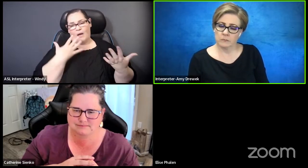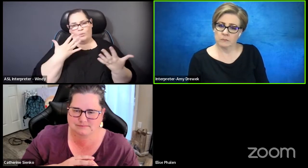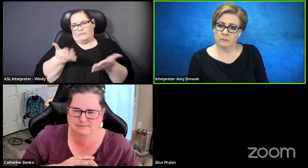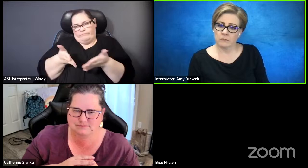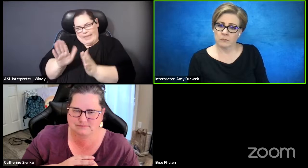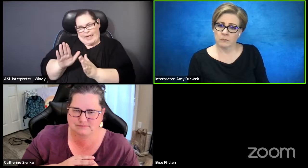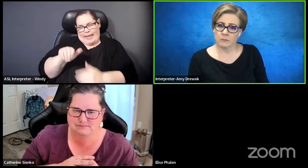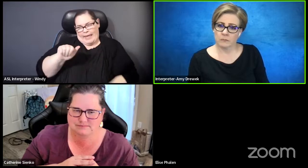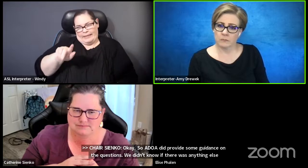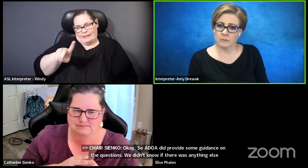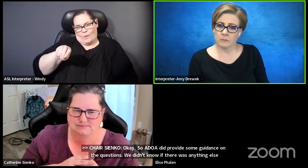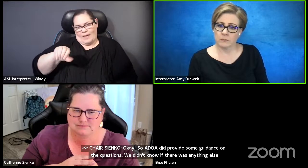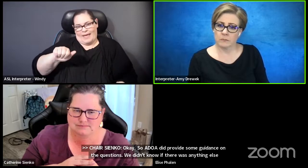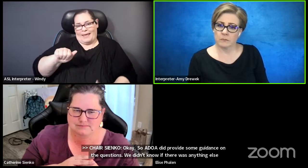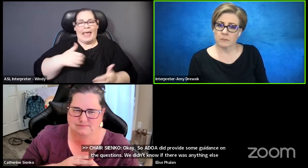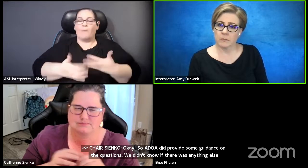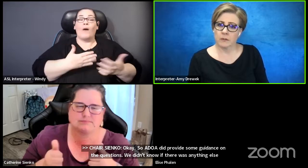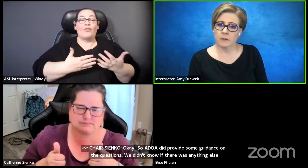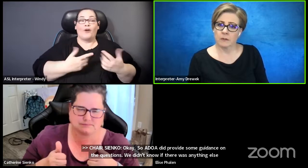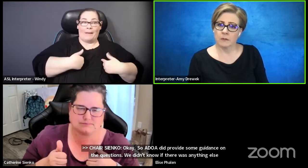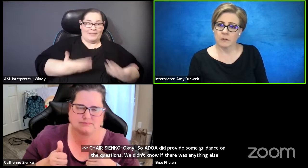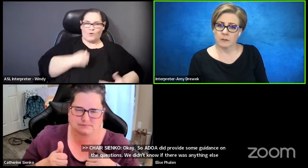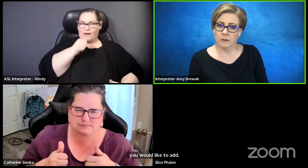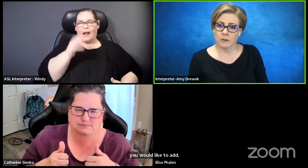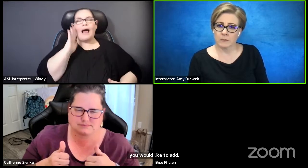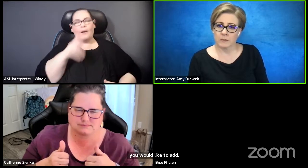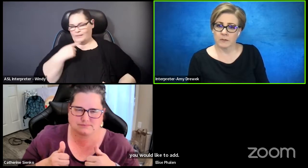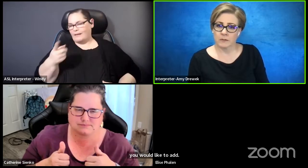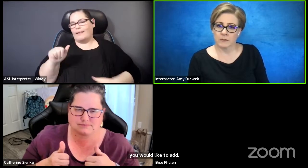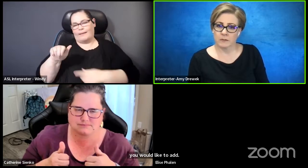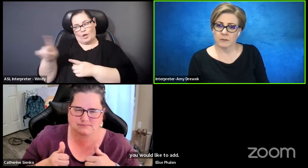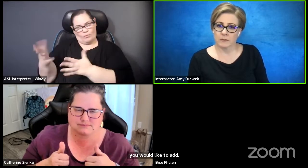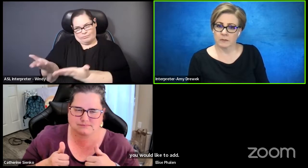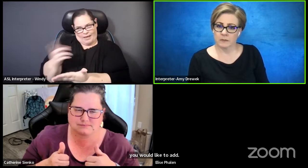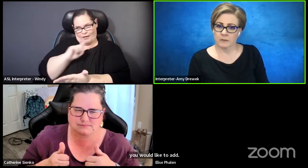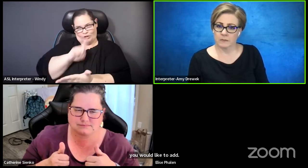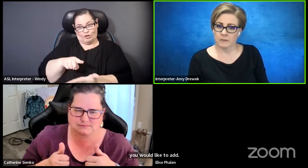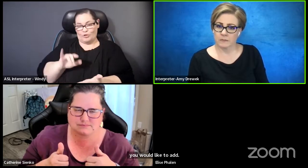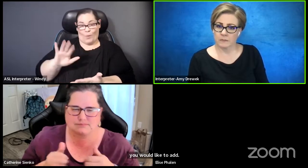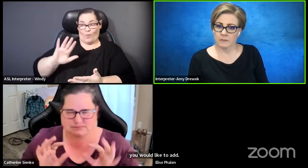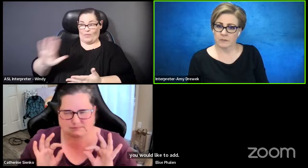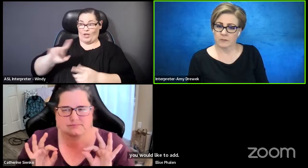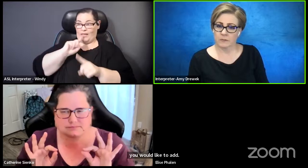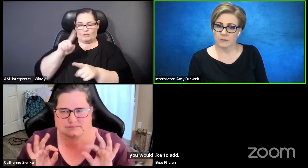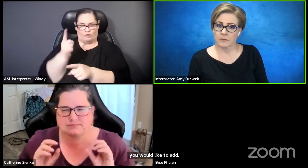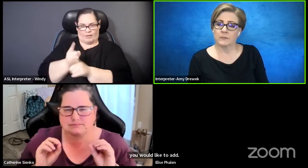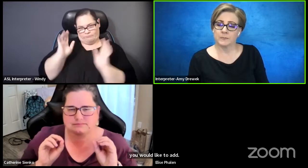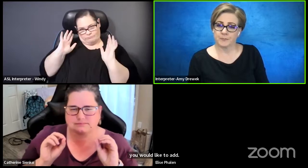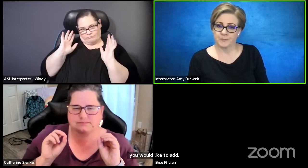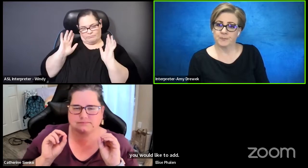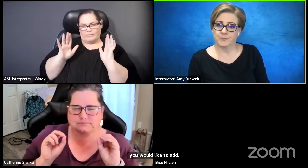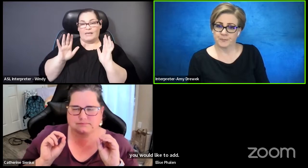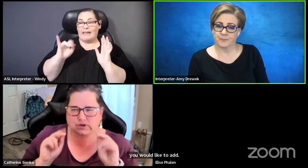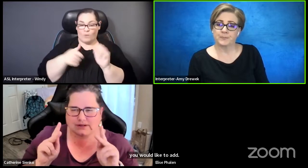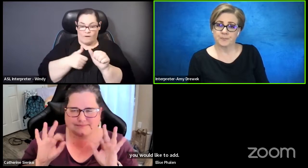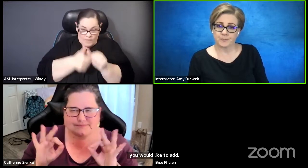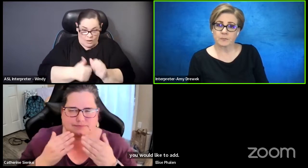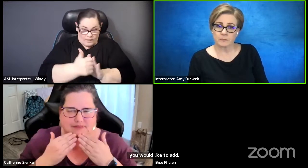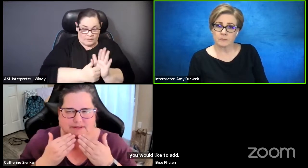that regardless. So, I am sure we can just leave it there as long as we're still staying on track with the